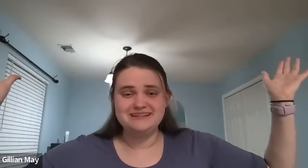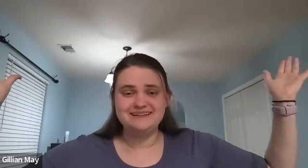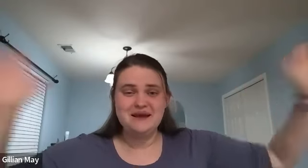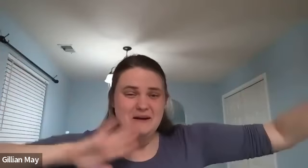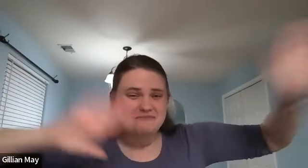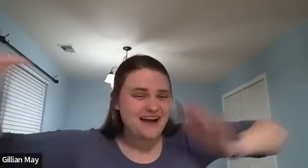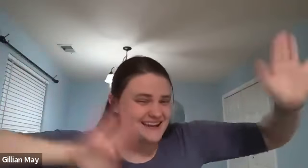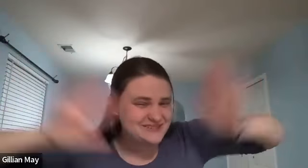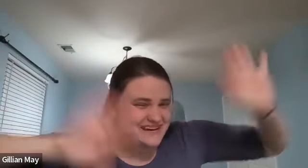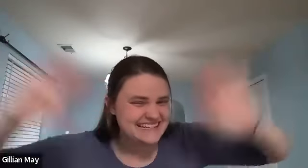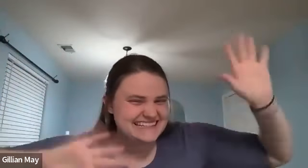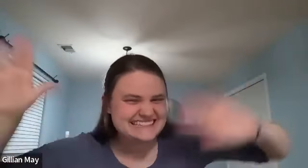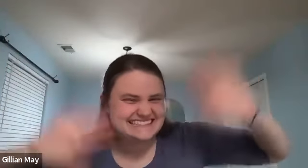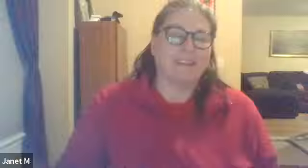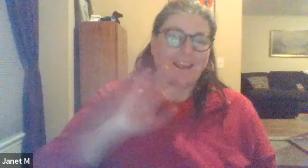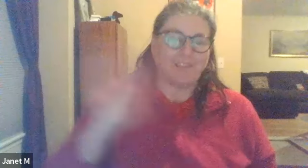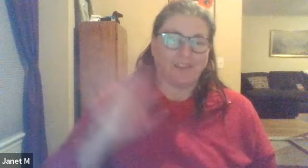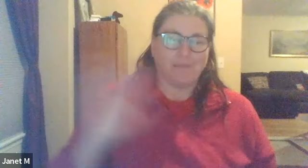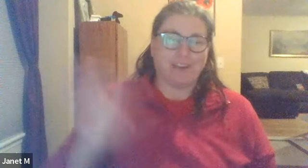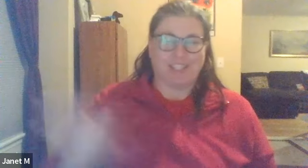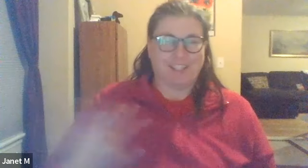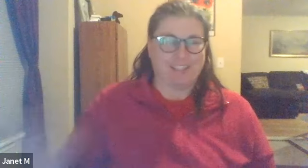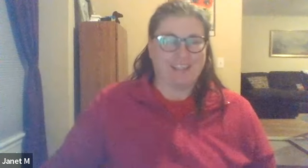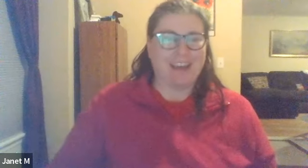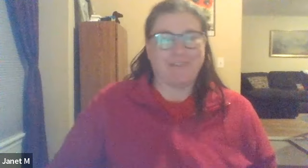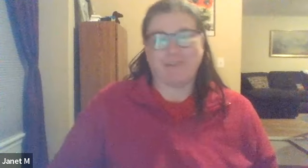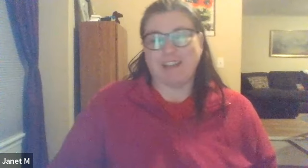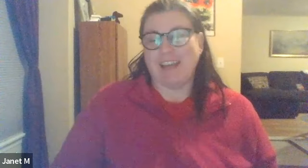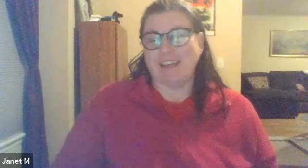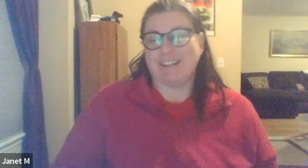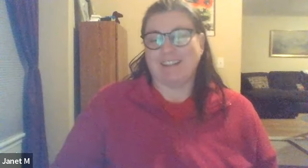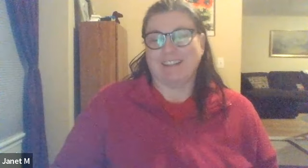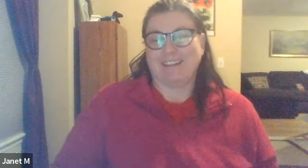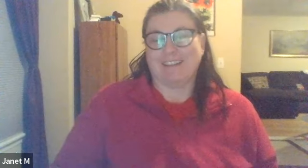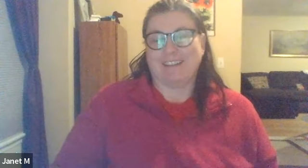week. Bye, everybody. Thank you so much. Bye. Have a great day.